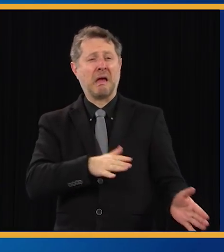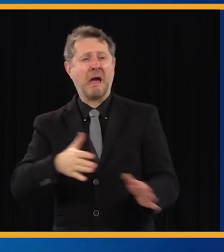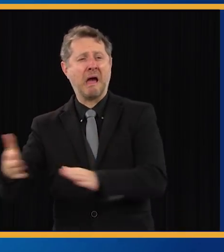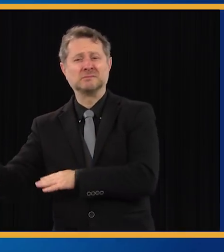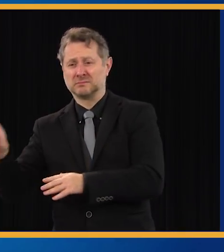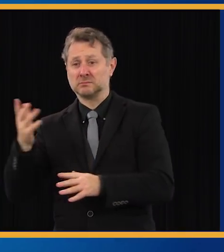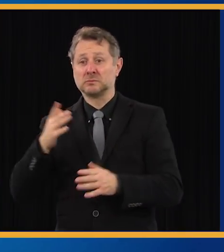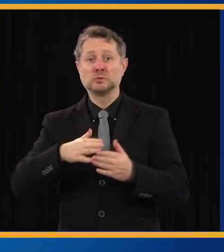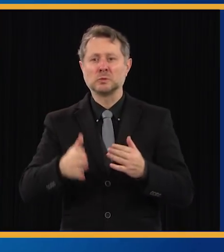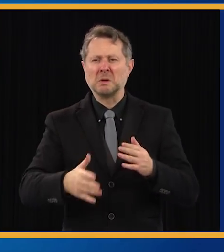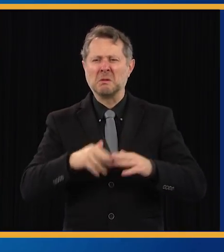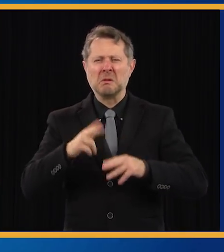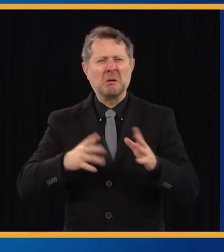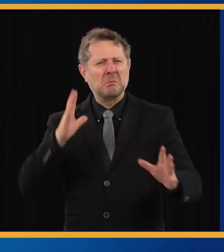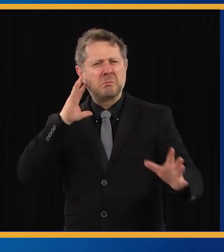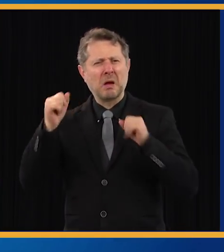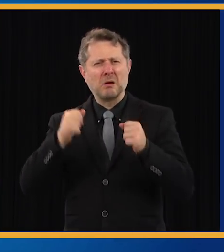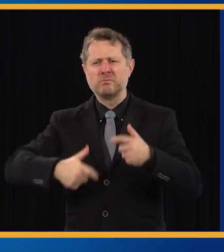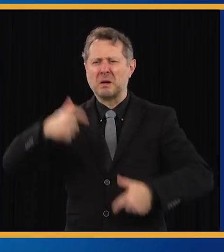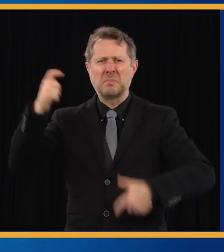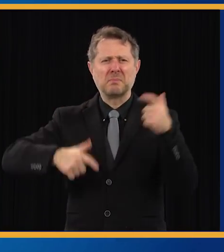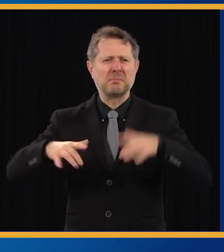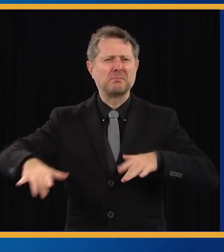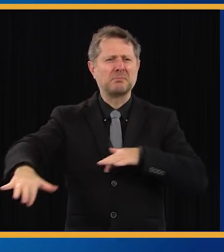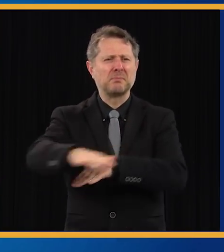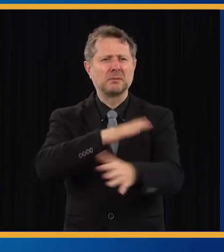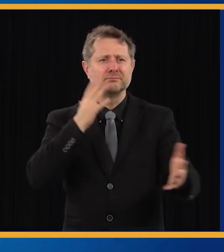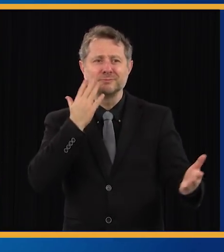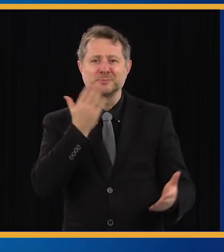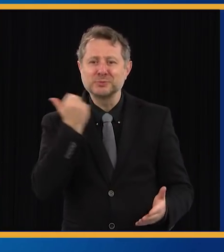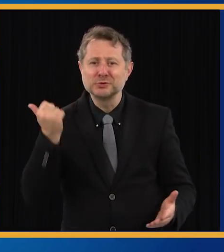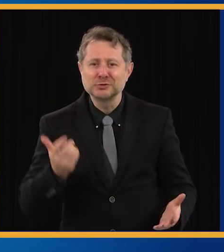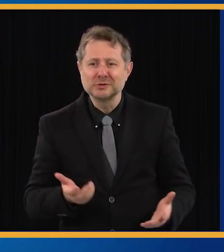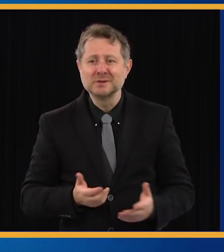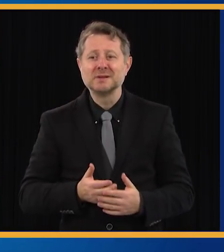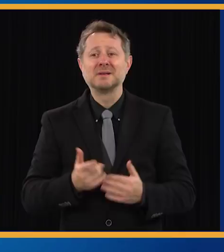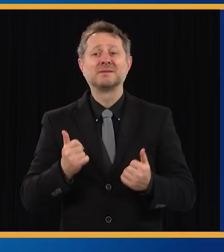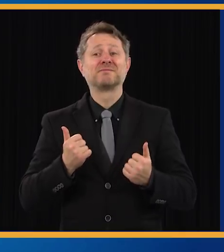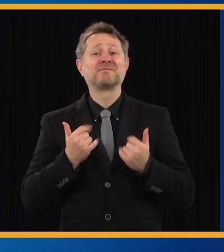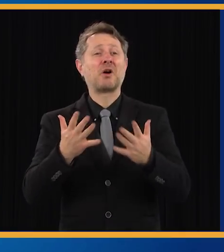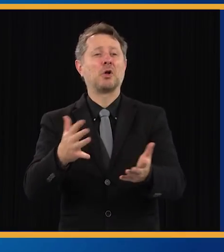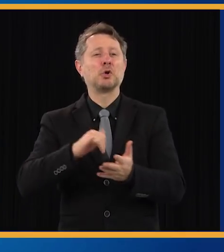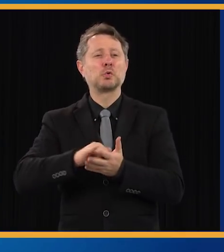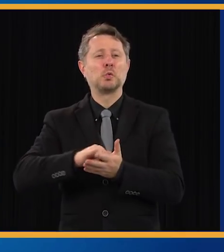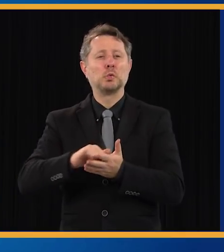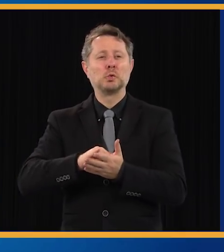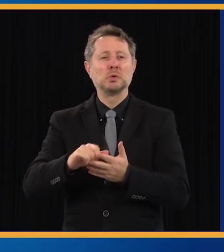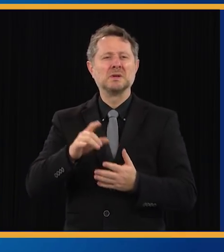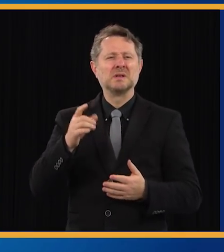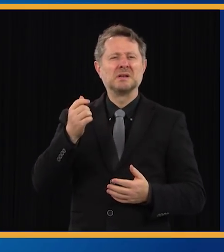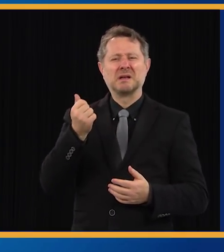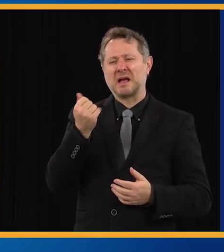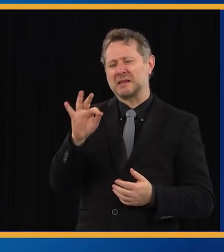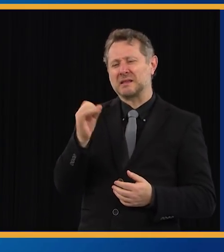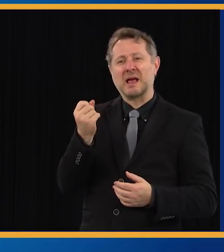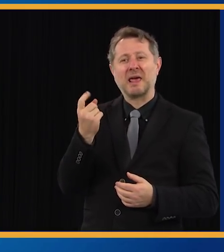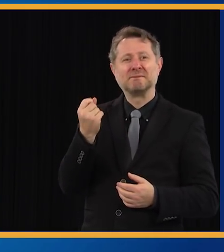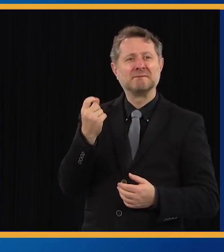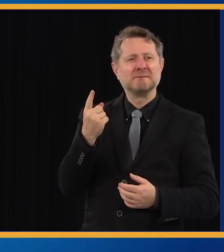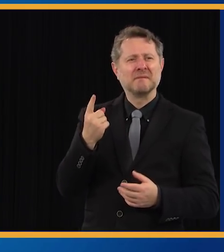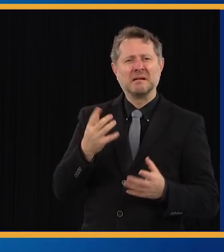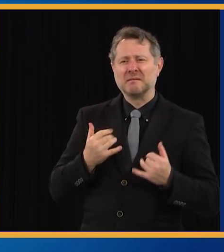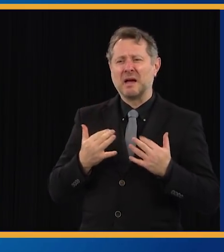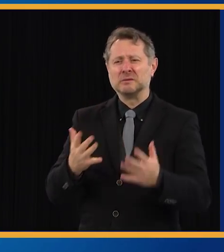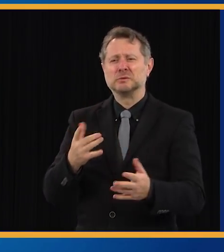and earthquake standards. Triangle Shirtwaist Factory fire here in New York, 1911, started a whole workers'